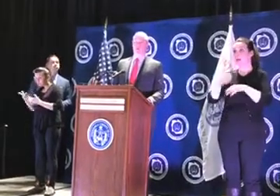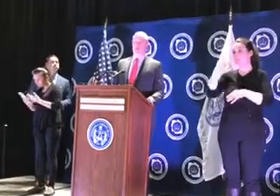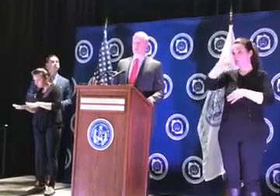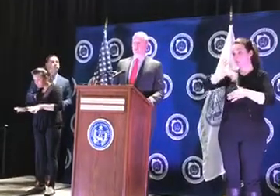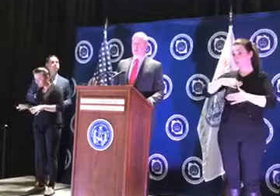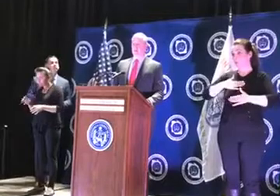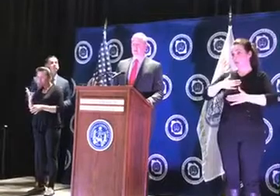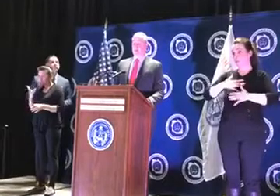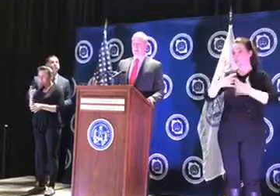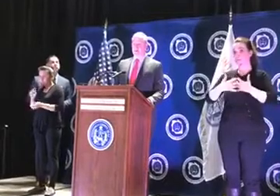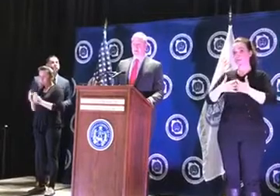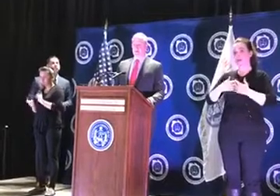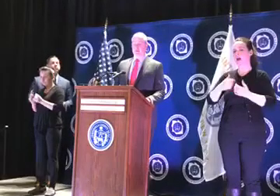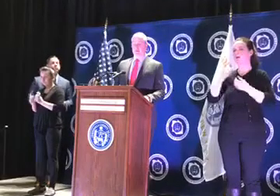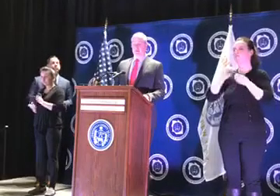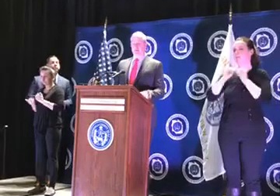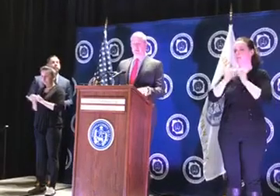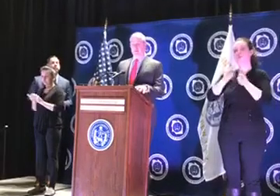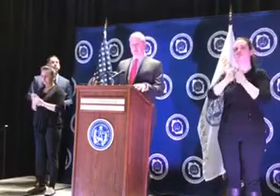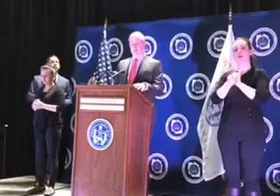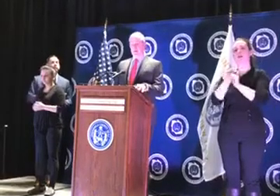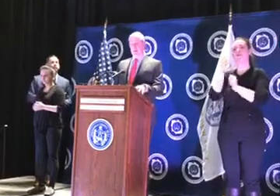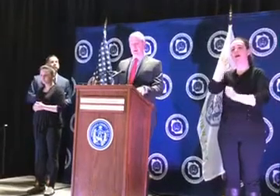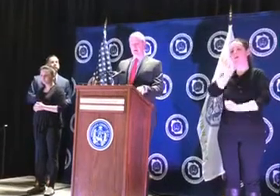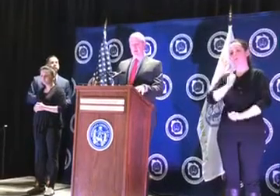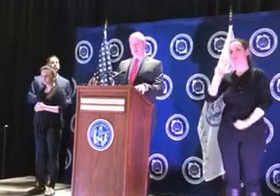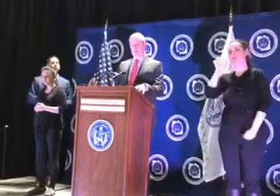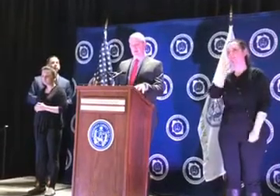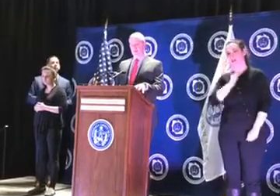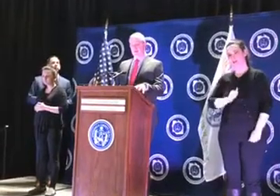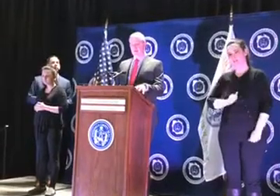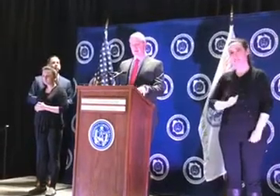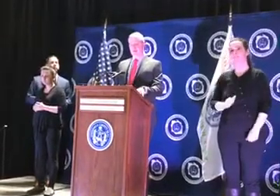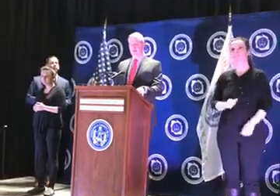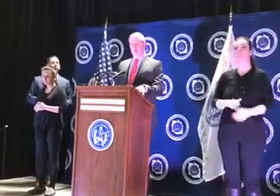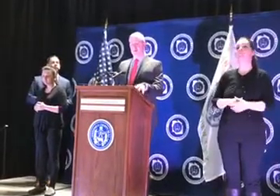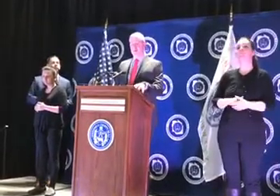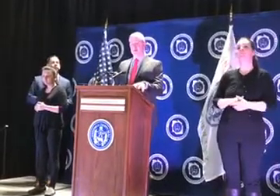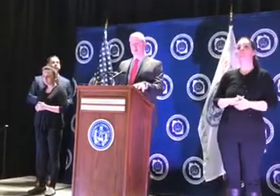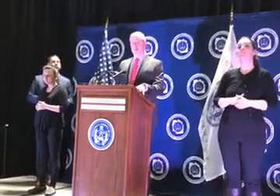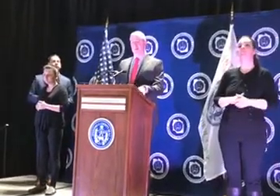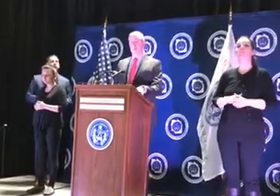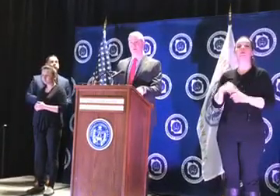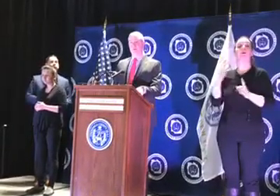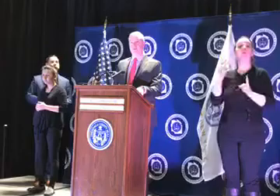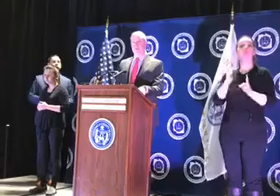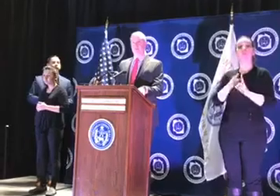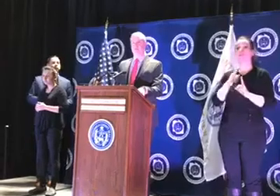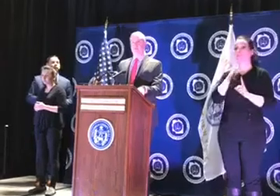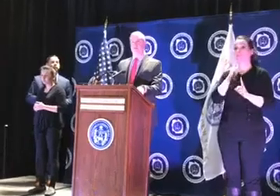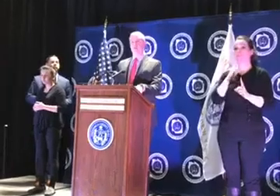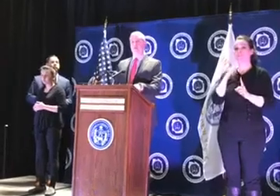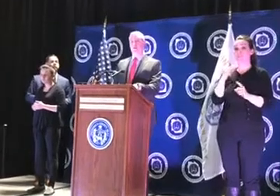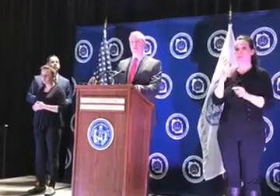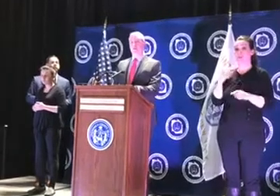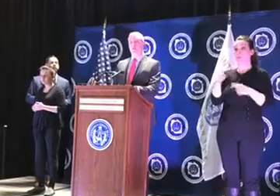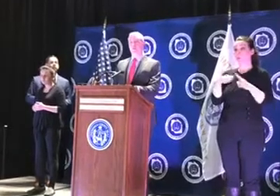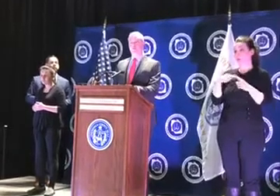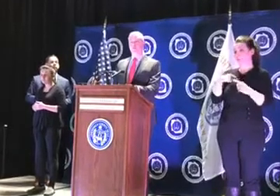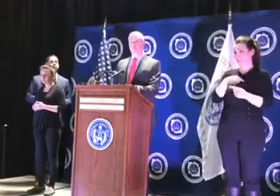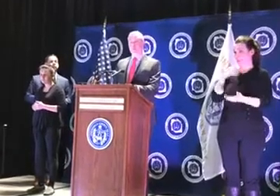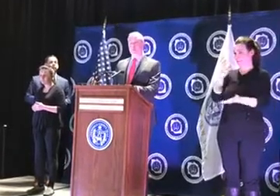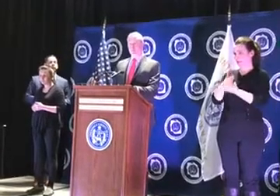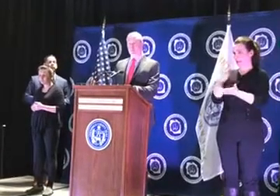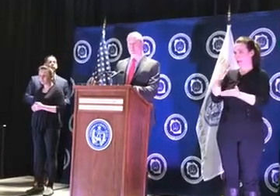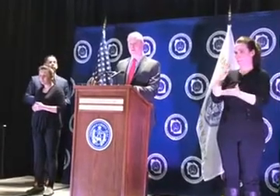changing. You know, what I can say is, again, the idea that we stopped elective surgeries, the idea that